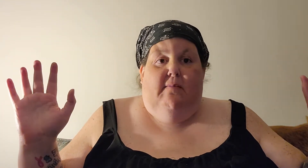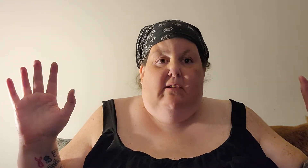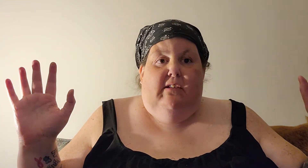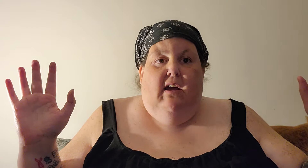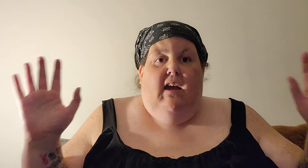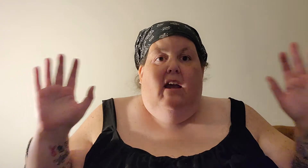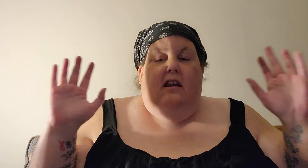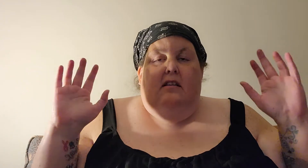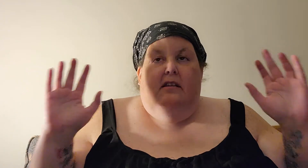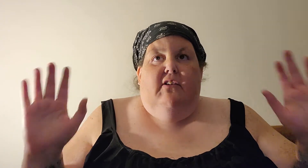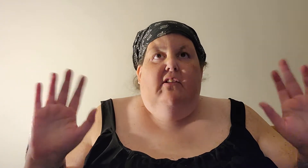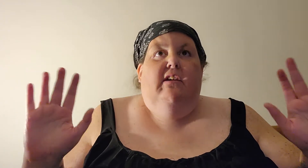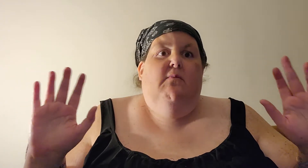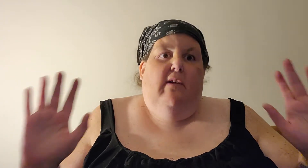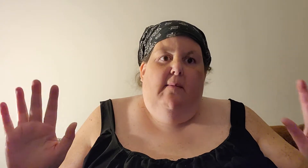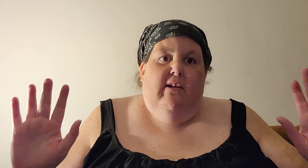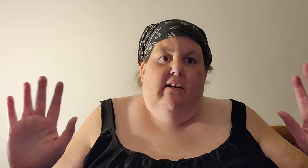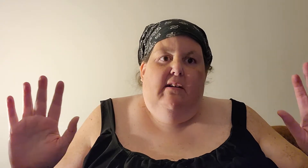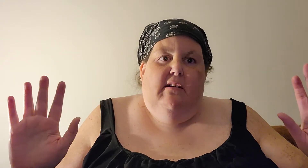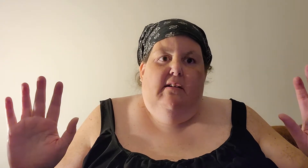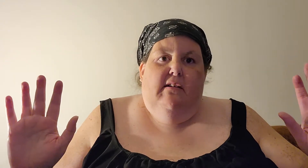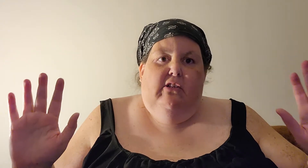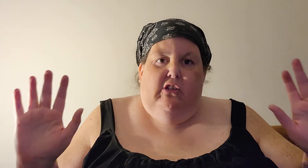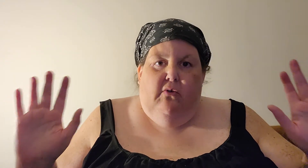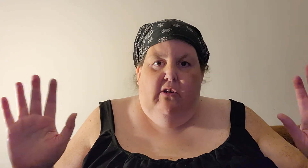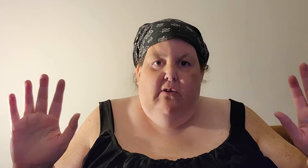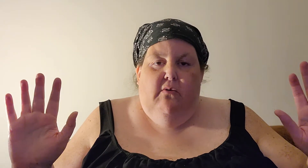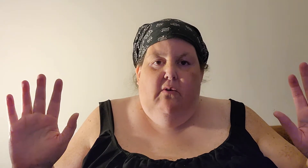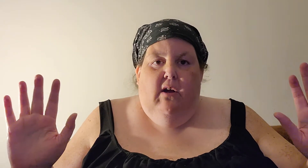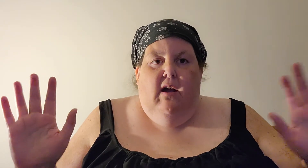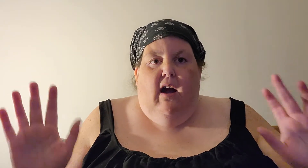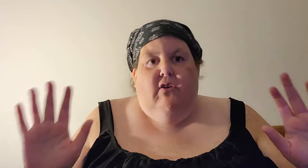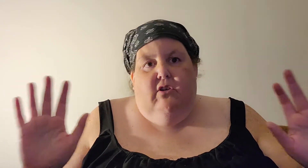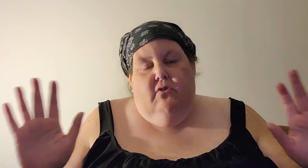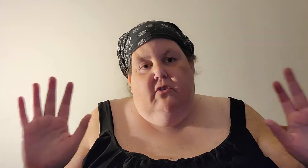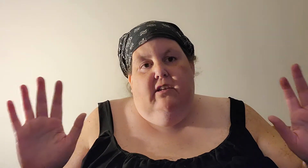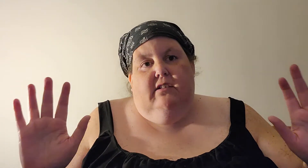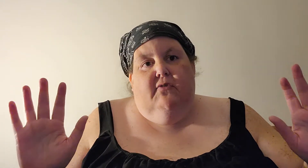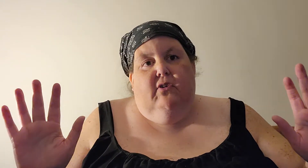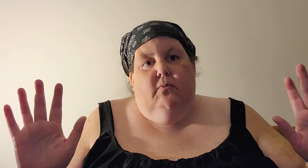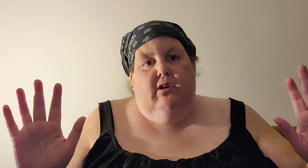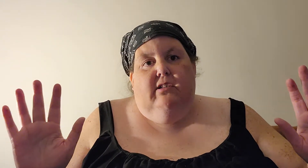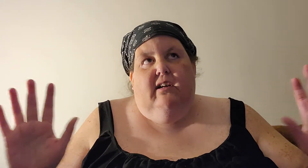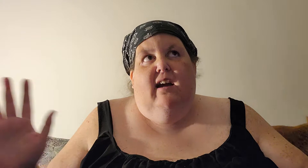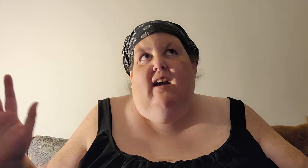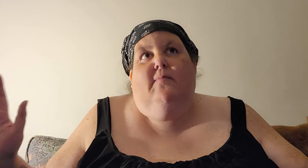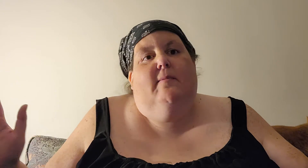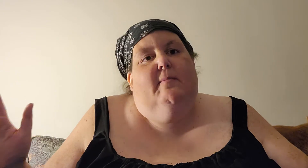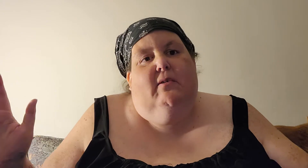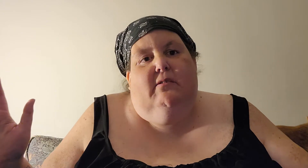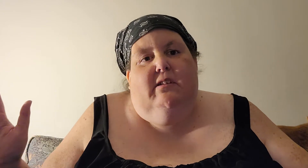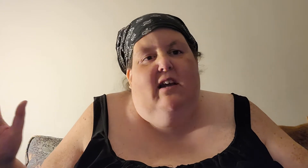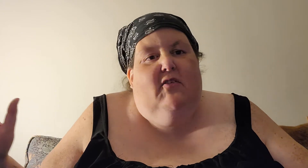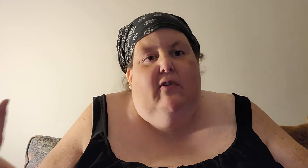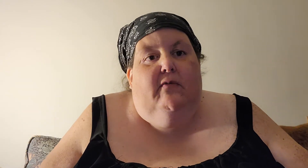animals, and literally when I'm going to show you how to do these different words, like I have maybe about 10 or